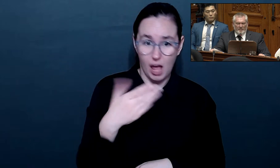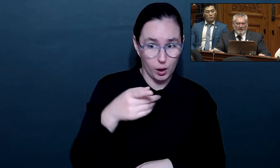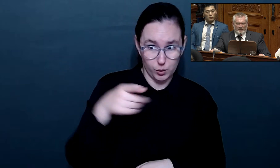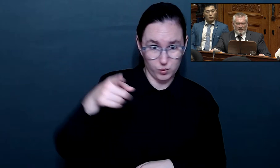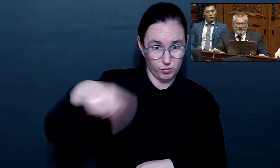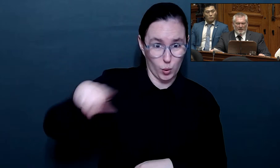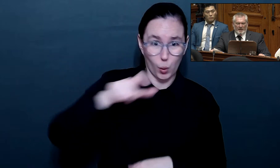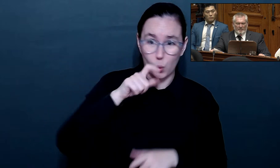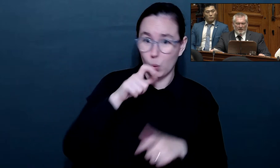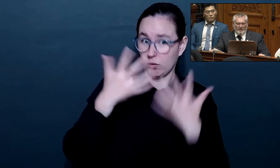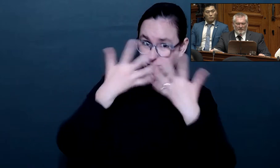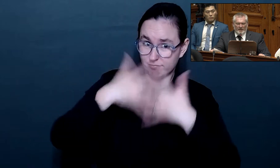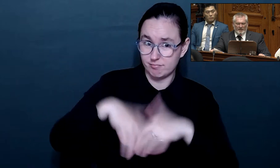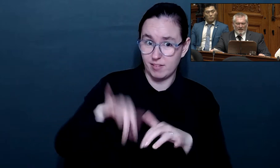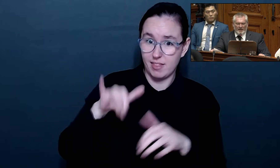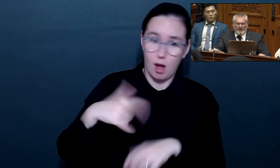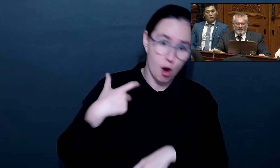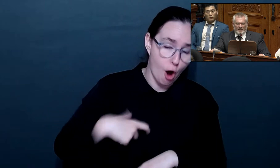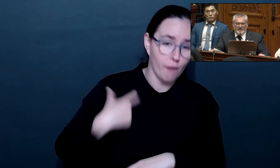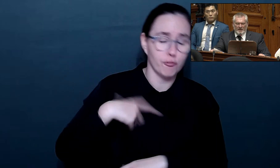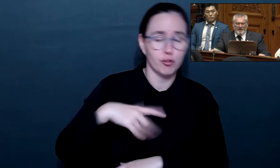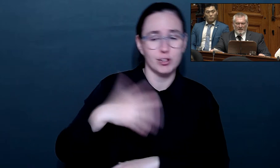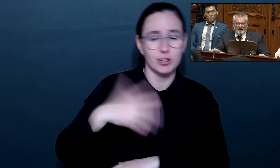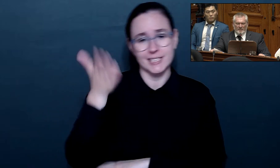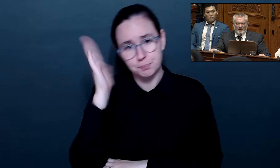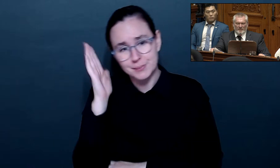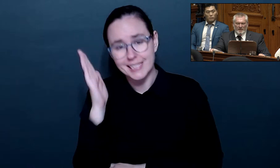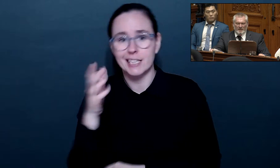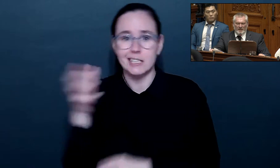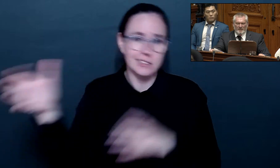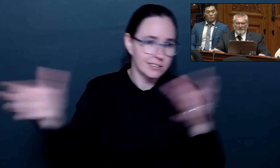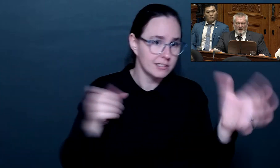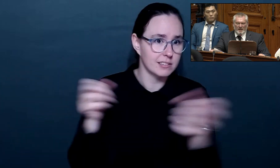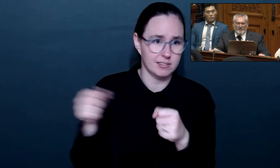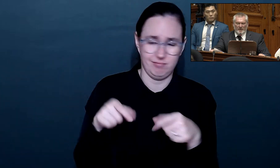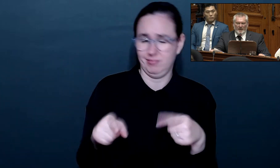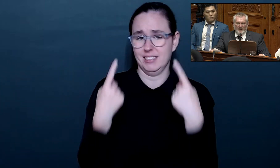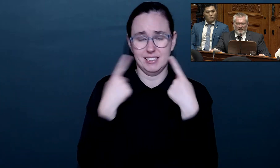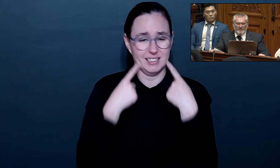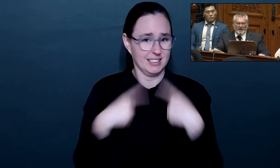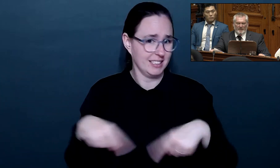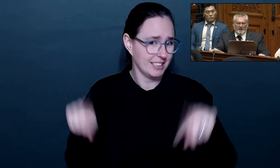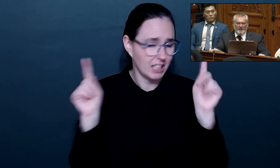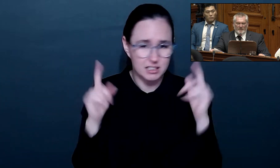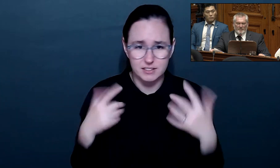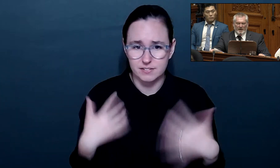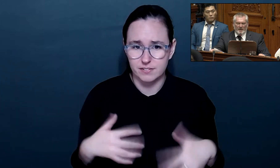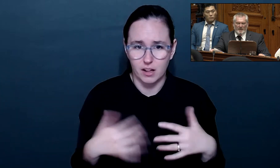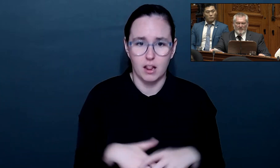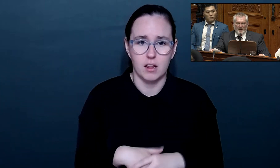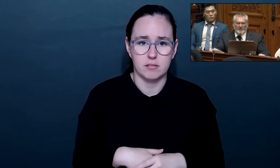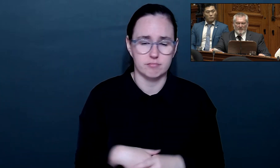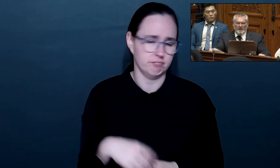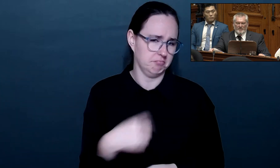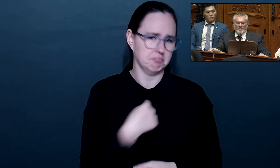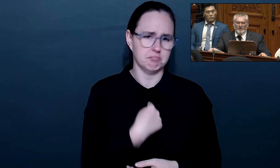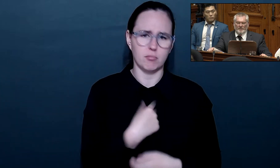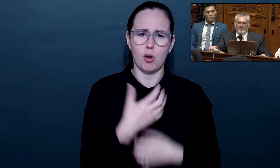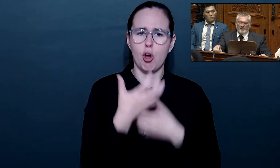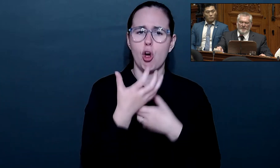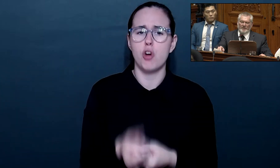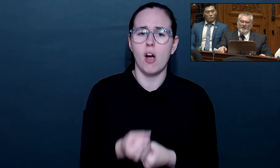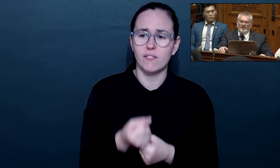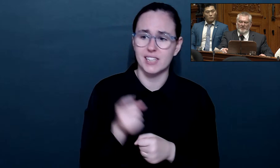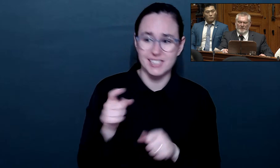truly commendable, and I'm confident that as a society, we will continue to collaborate, innovate, and inspire each other as we